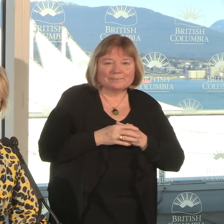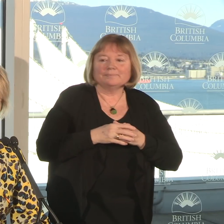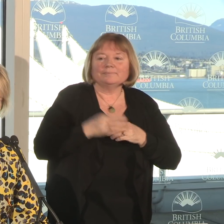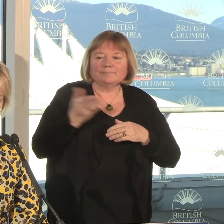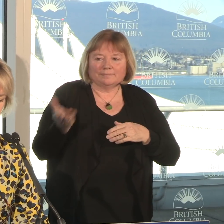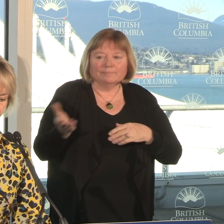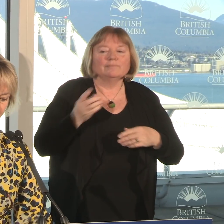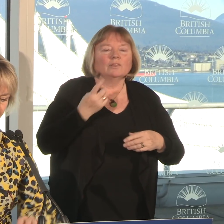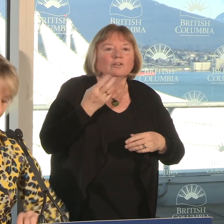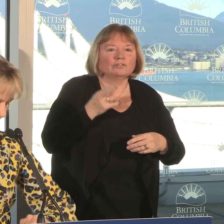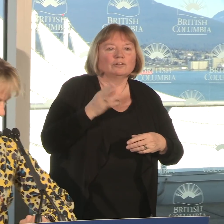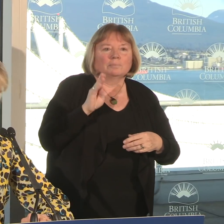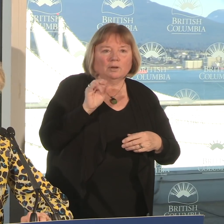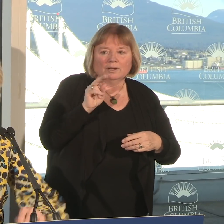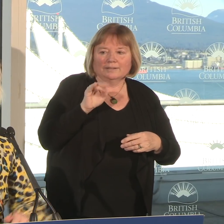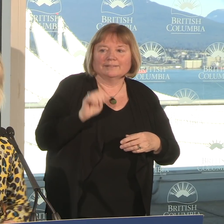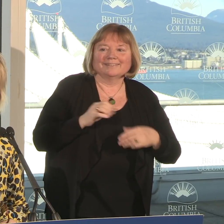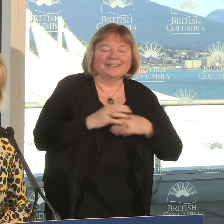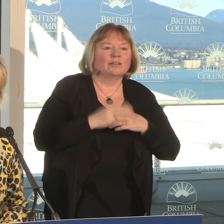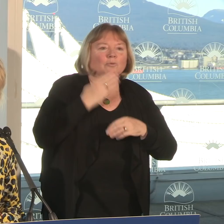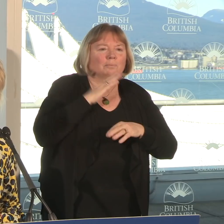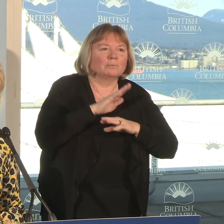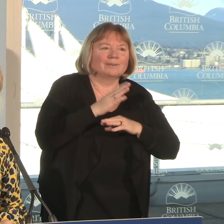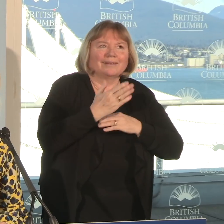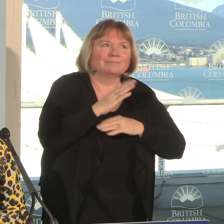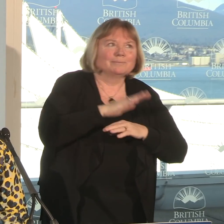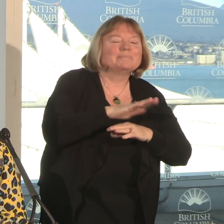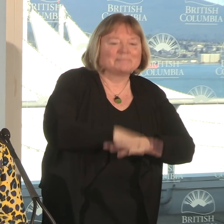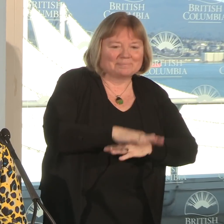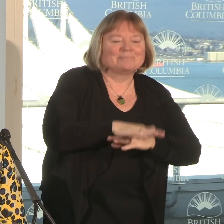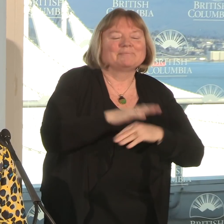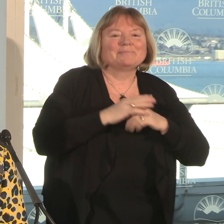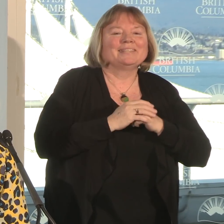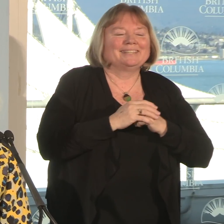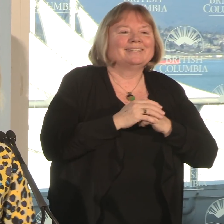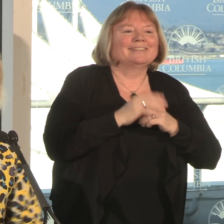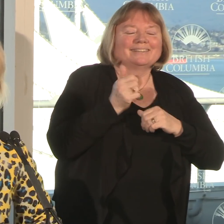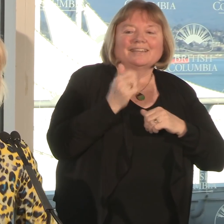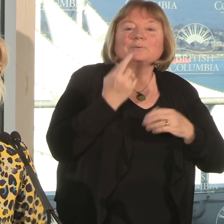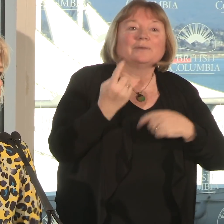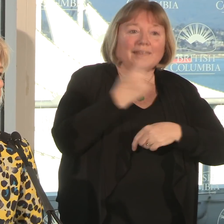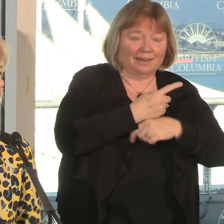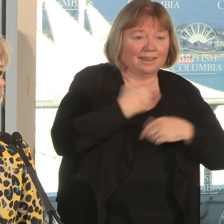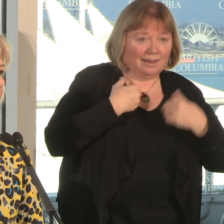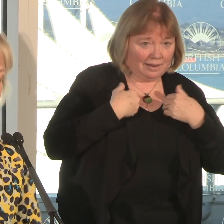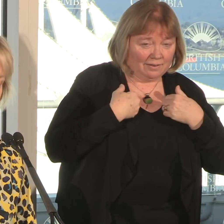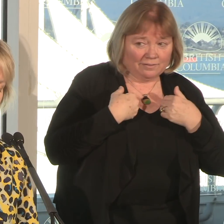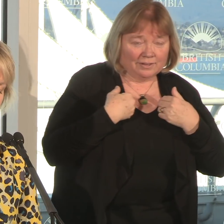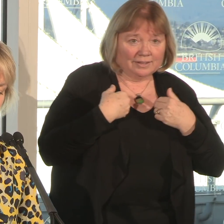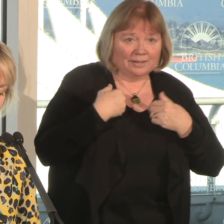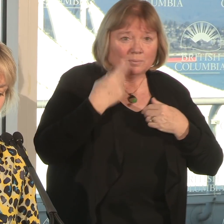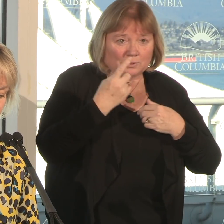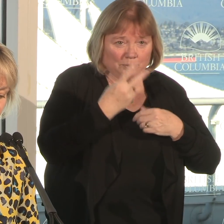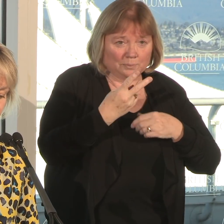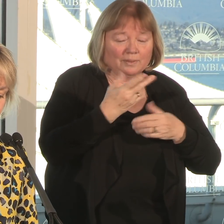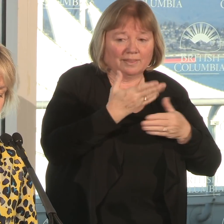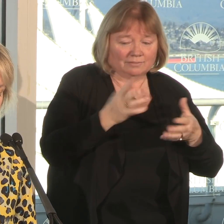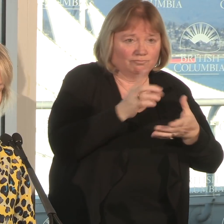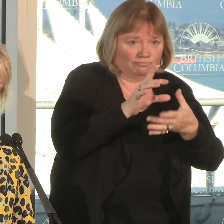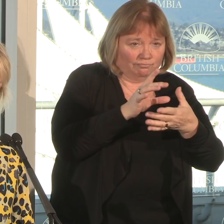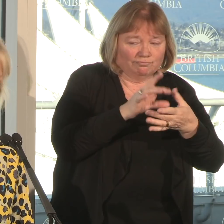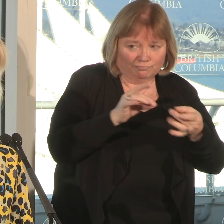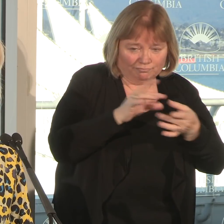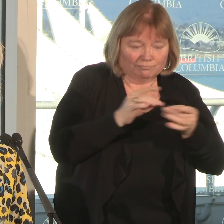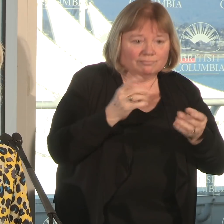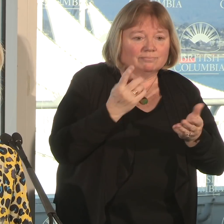Thank you, and good morning, or good afternoon. So today we have a couple of things to talk about.